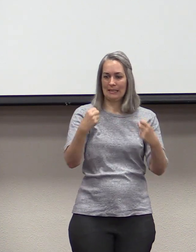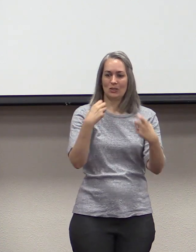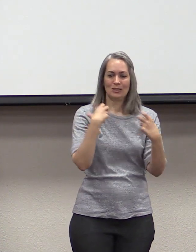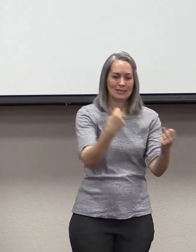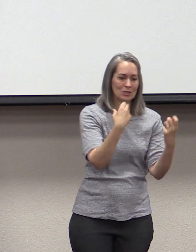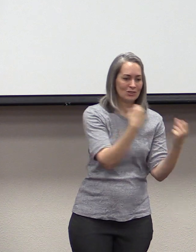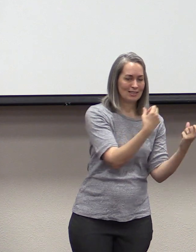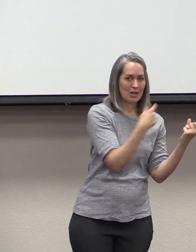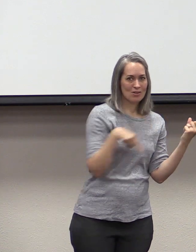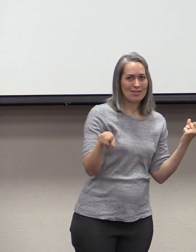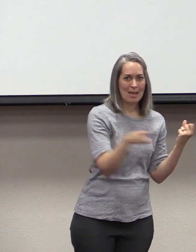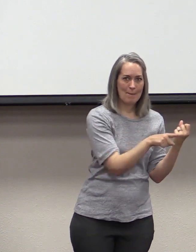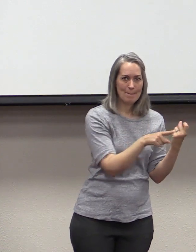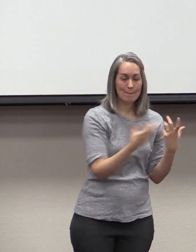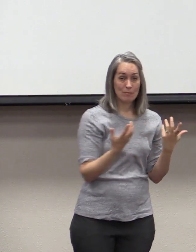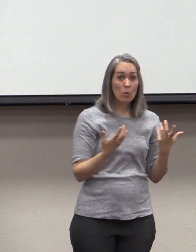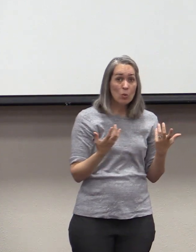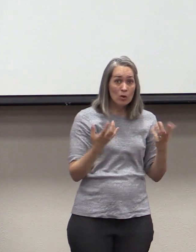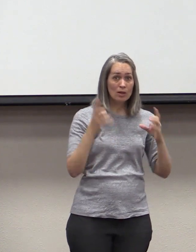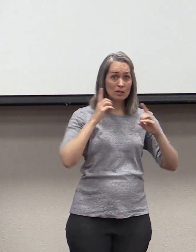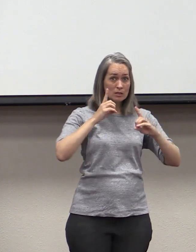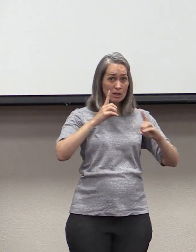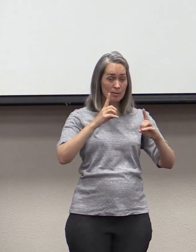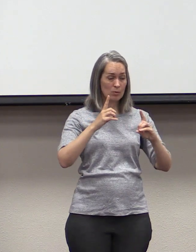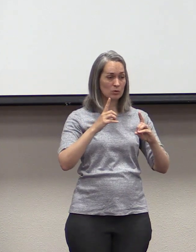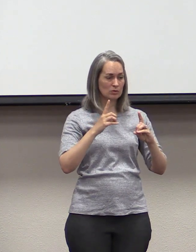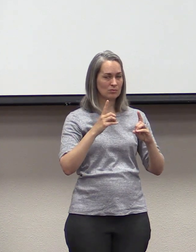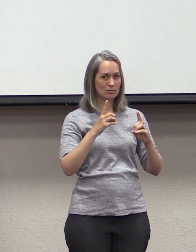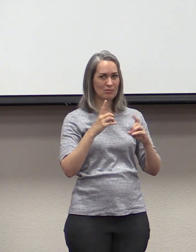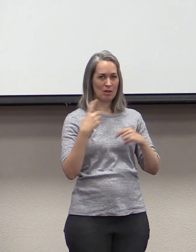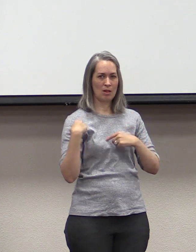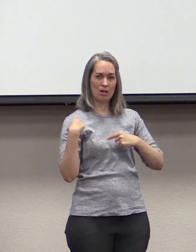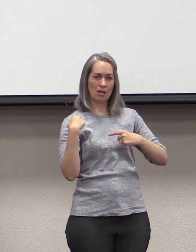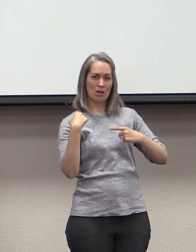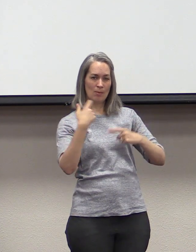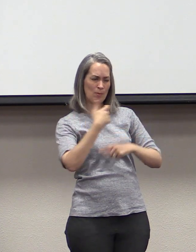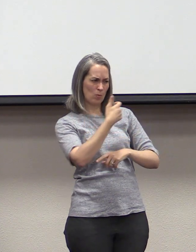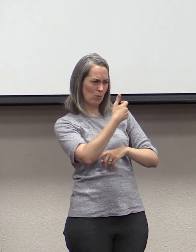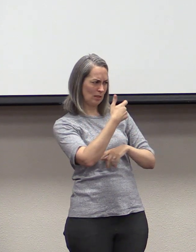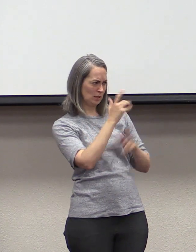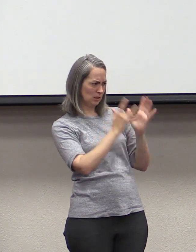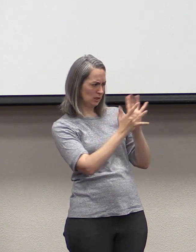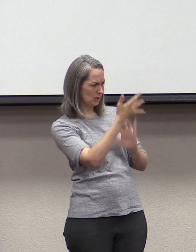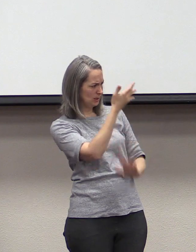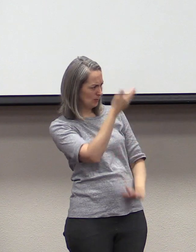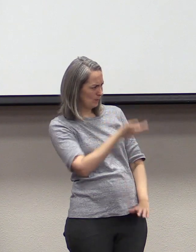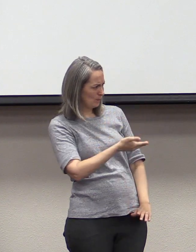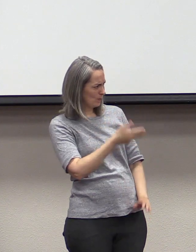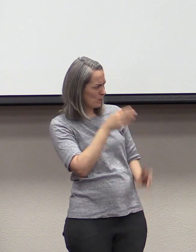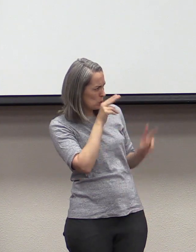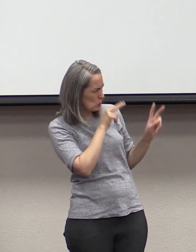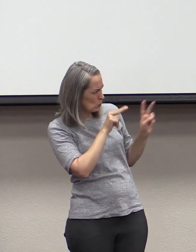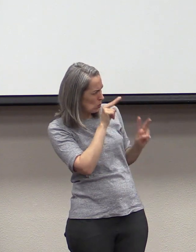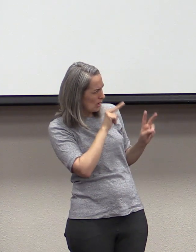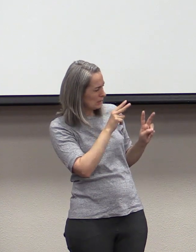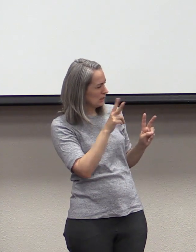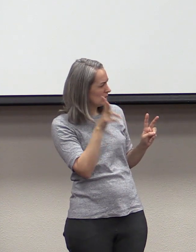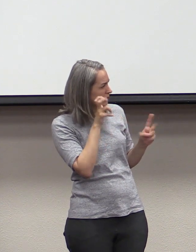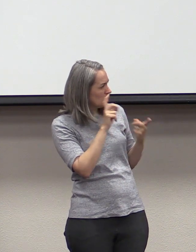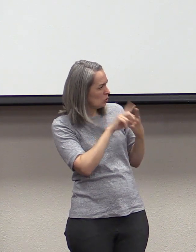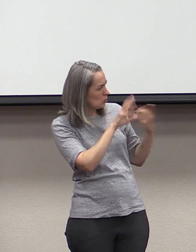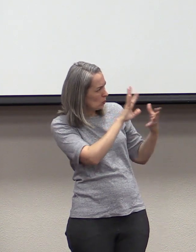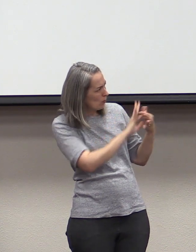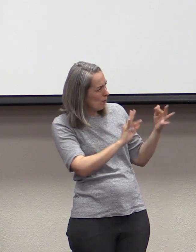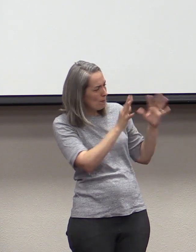So here you have the disciples who've watched all this go along. They've been there. They've listened to the parables.